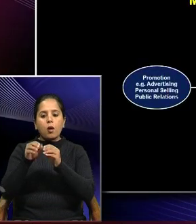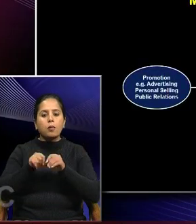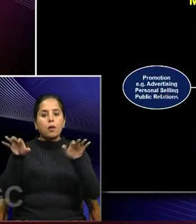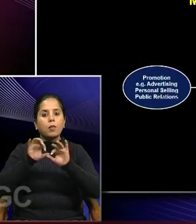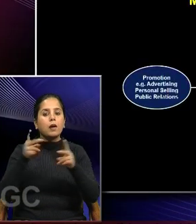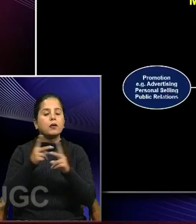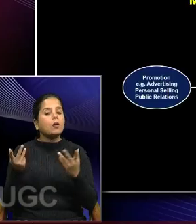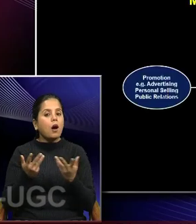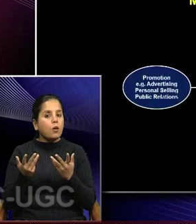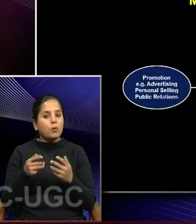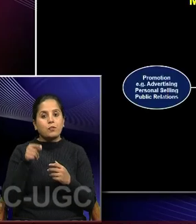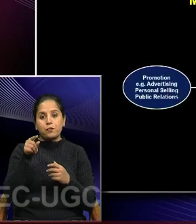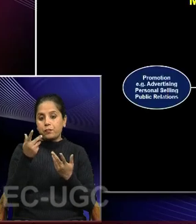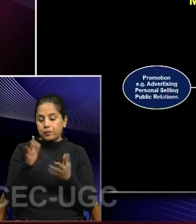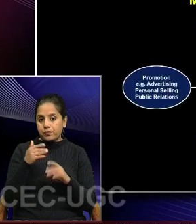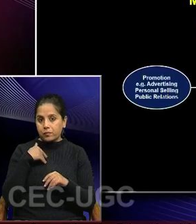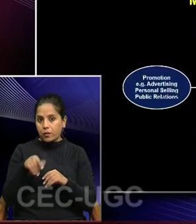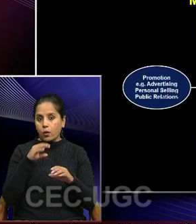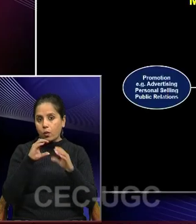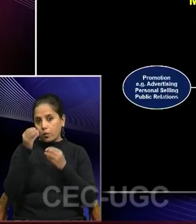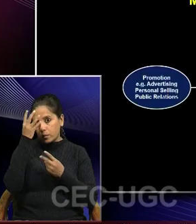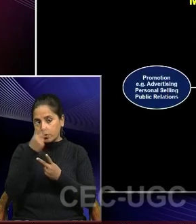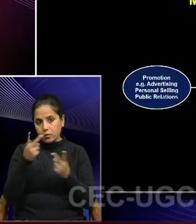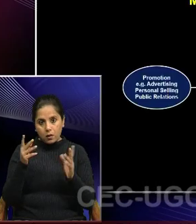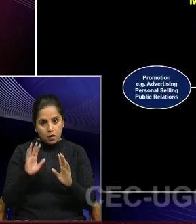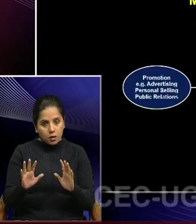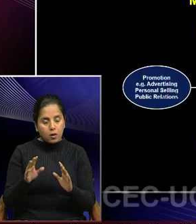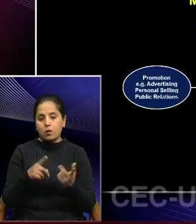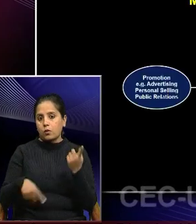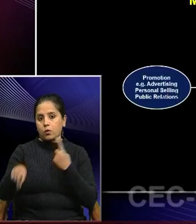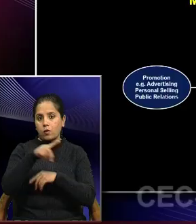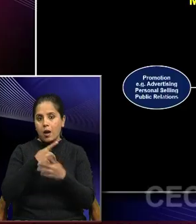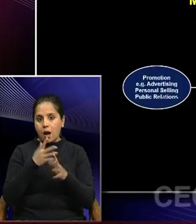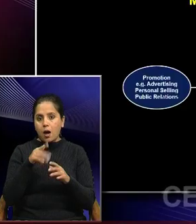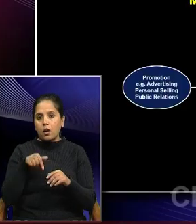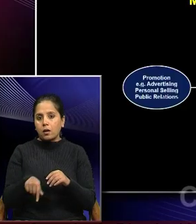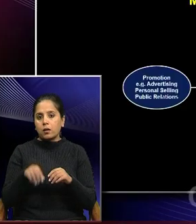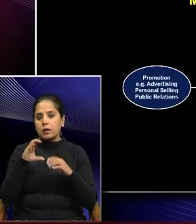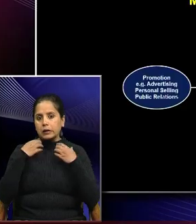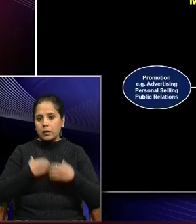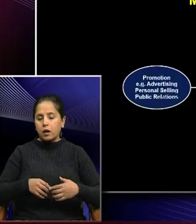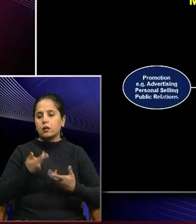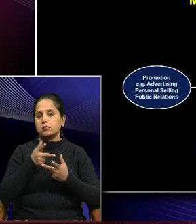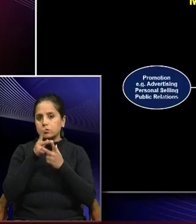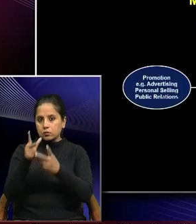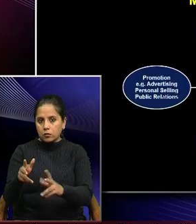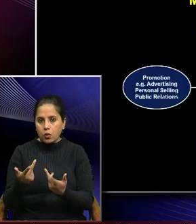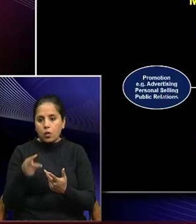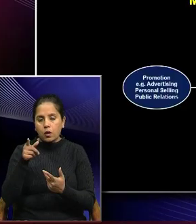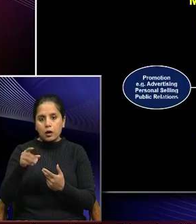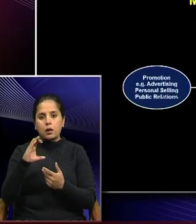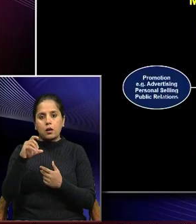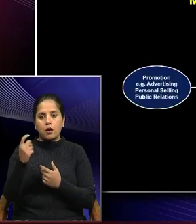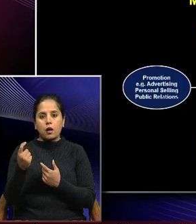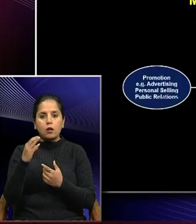it, so that whenever we are communicating, which means whenever we are telling our customers, informing our customers about